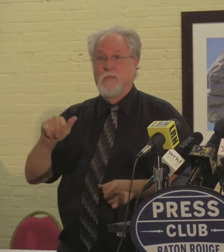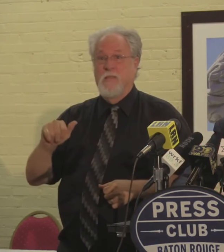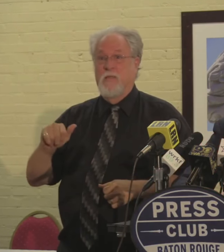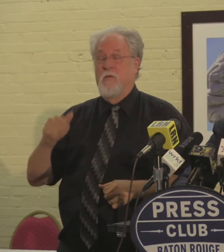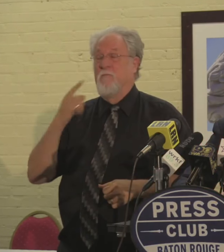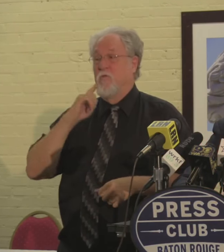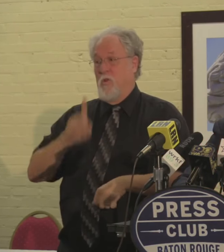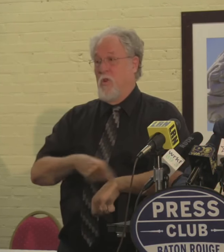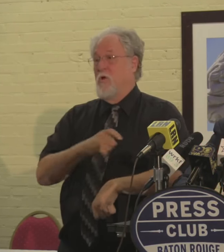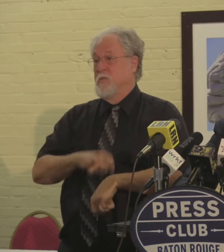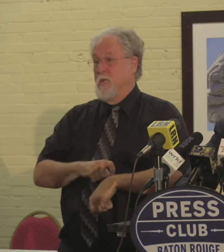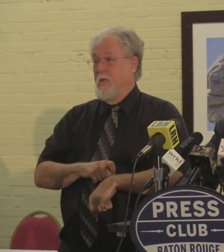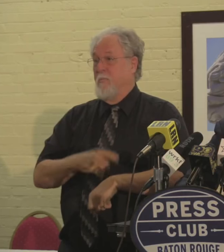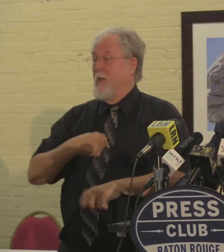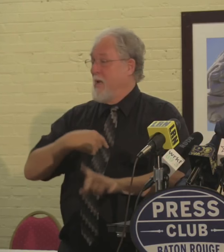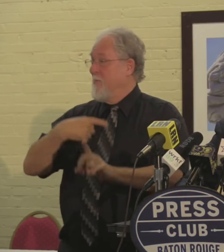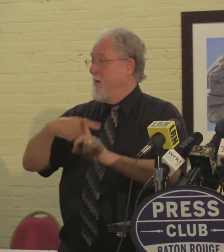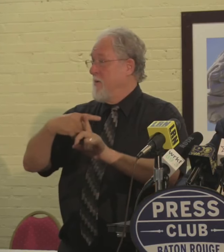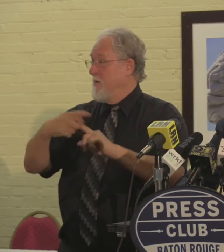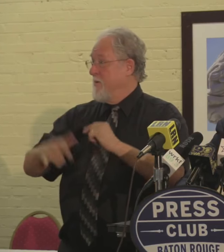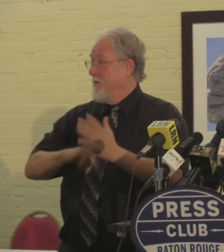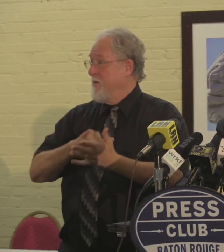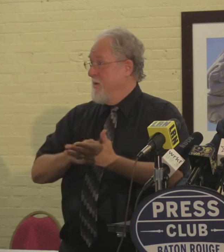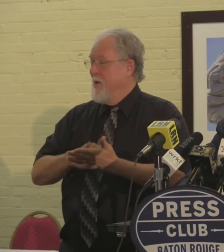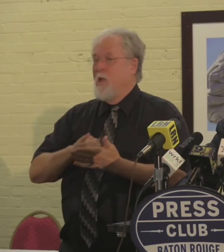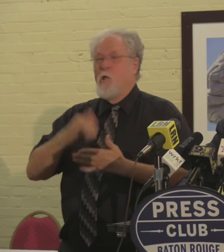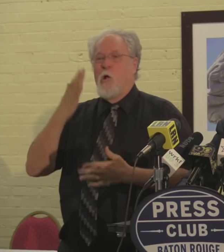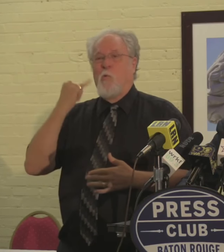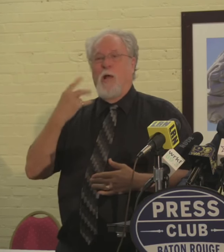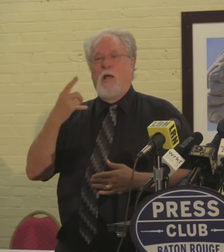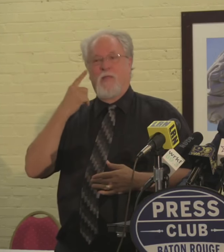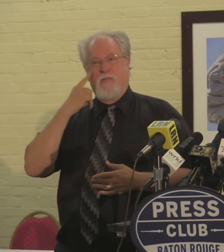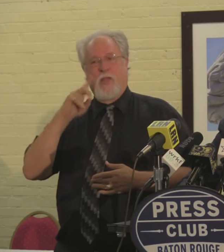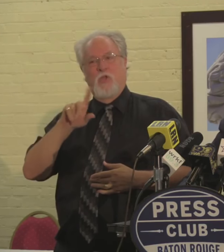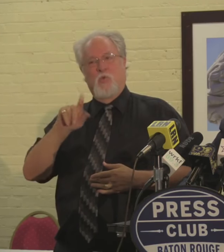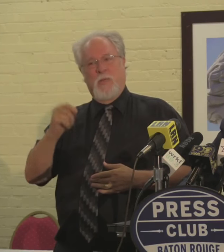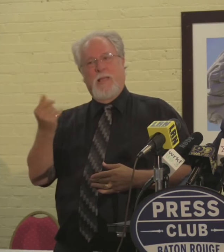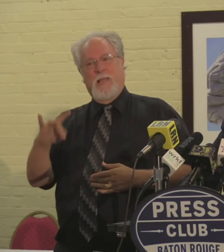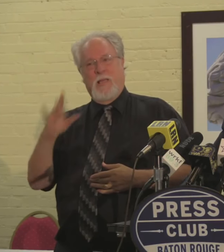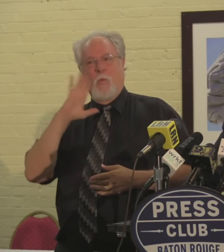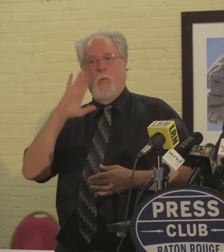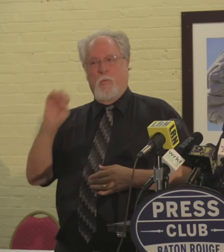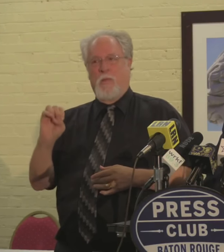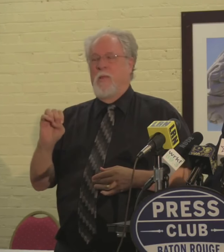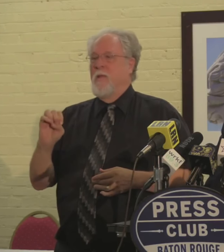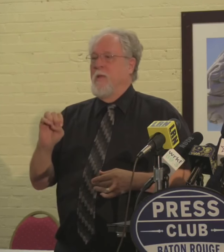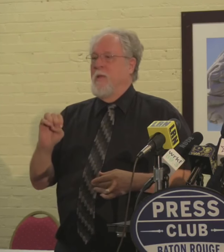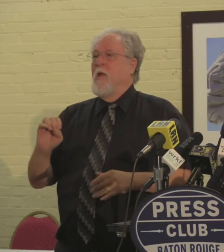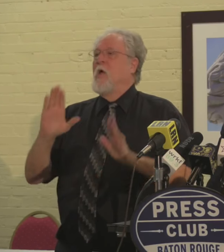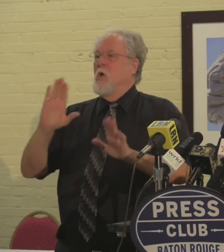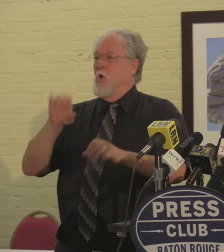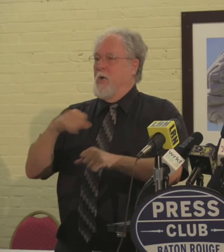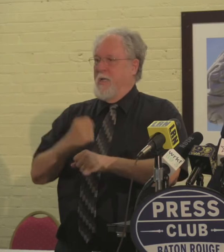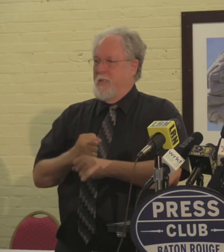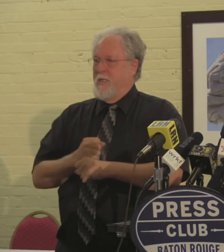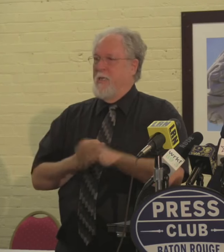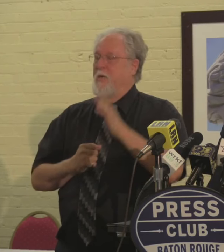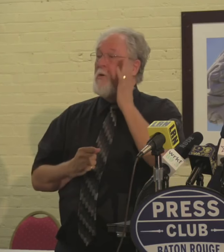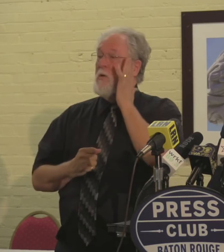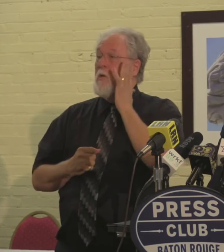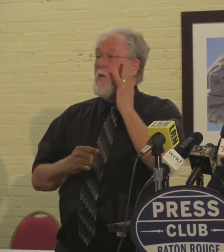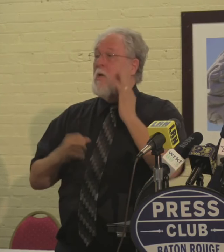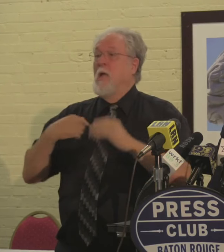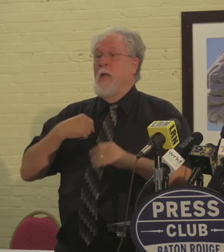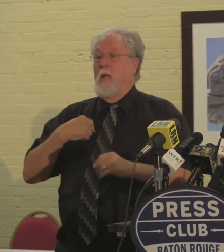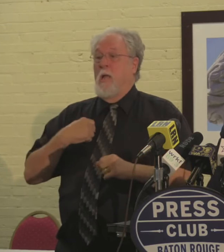in some time. And I'm very optimistic about that. That's why I think 2018 is going to be a great year. And with that, I'm